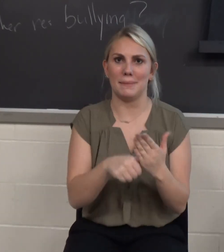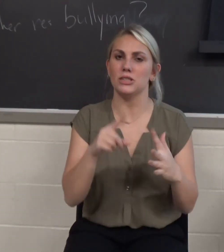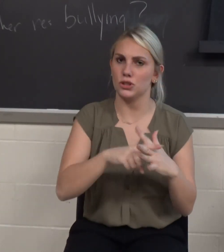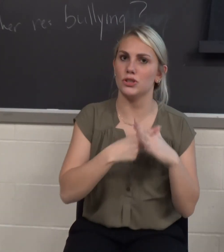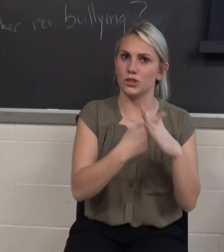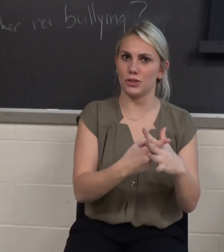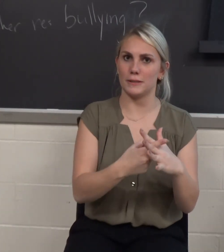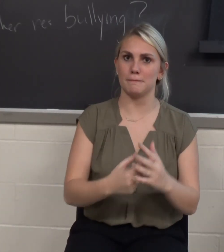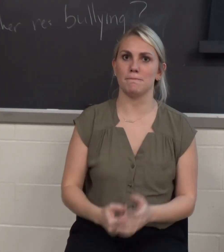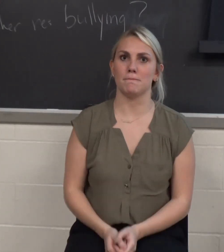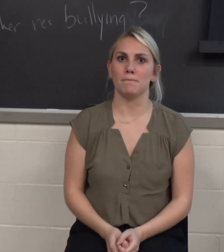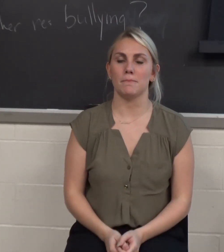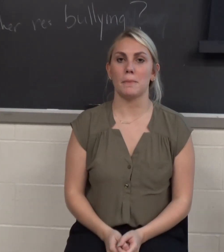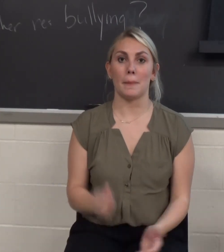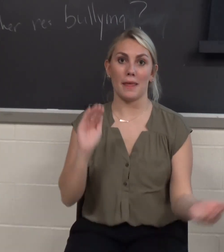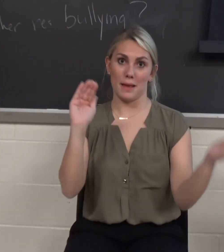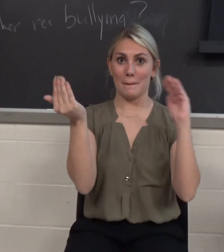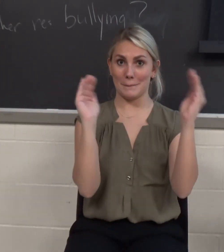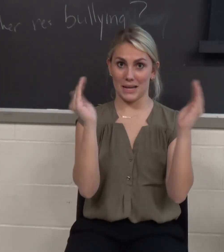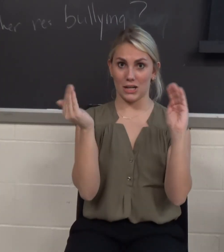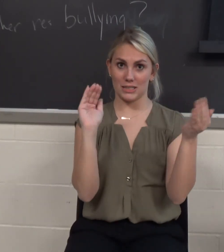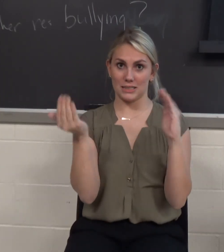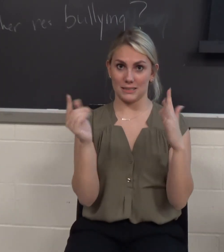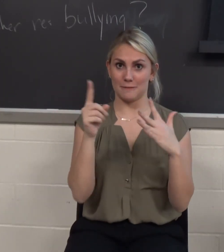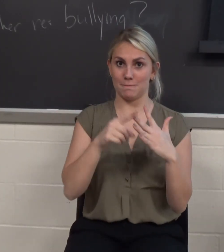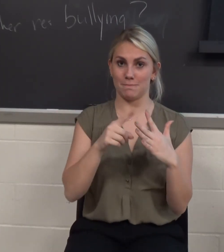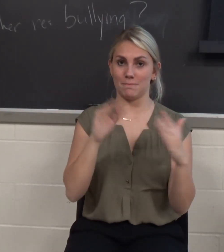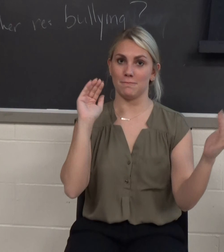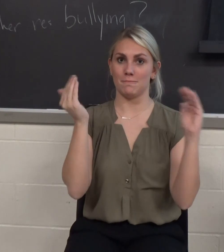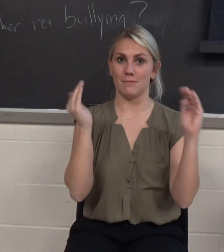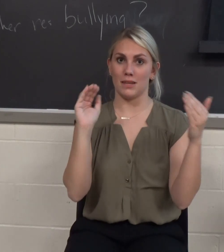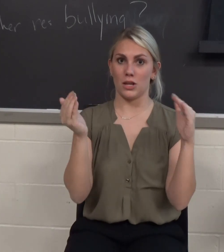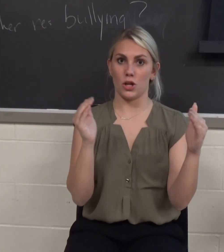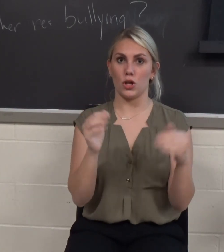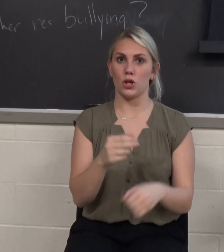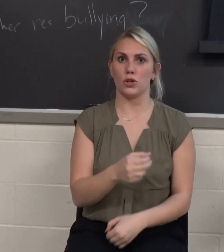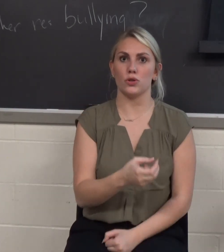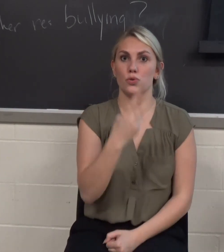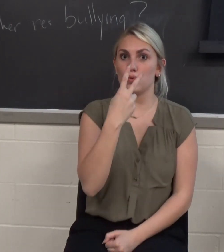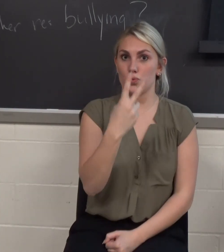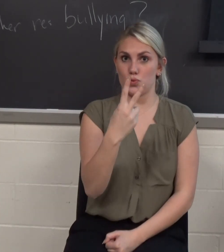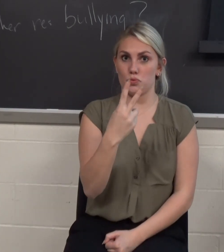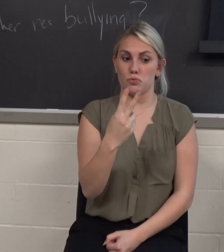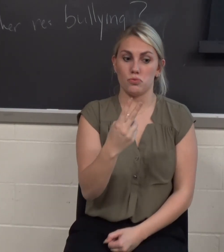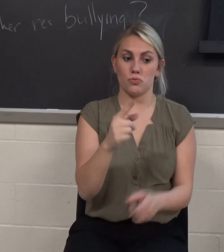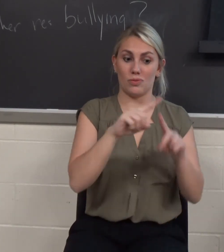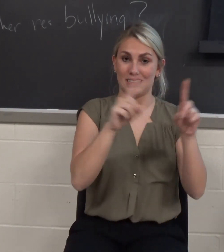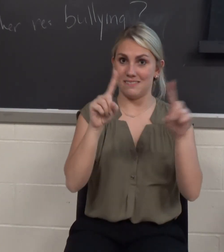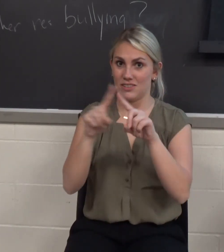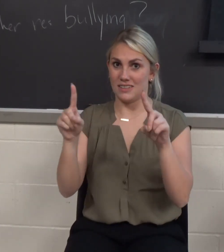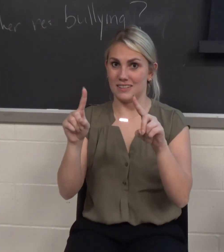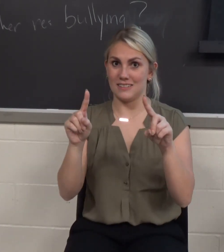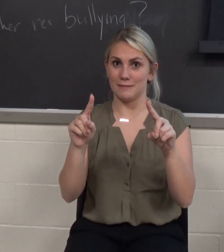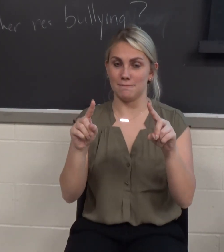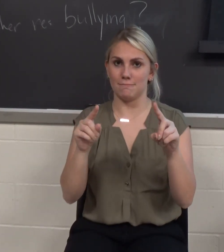A comparison, you know that you're going to have at least 2 things described so that you can draw a comparison.